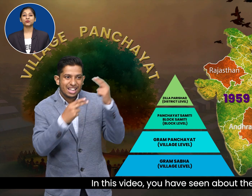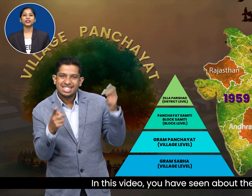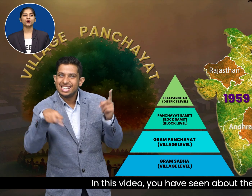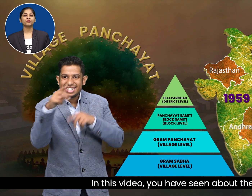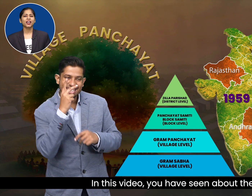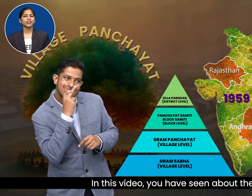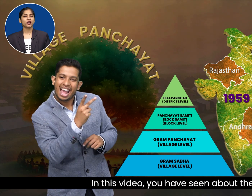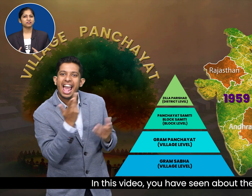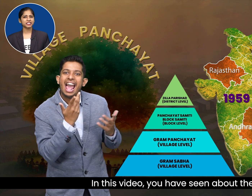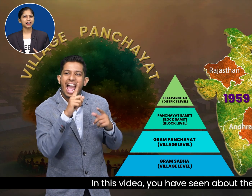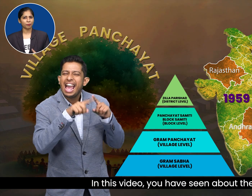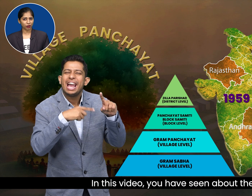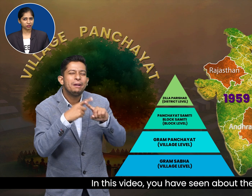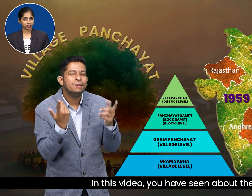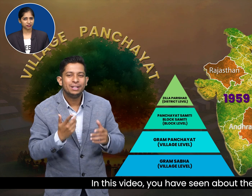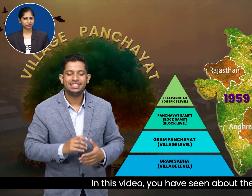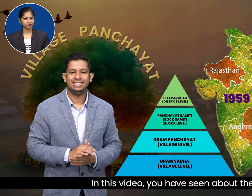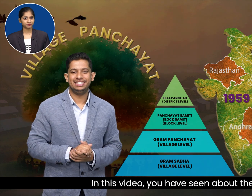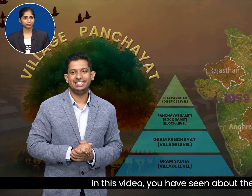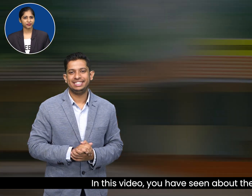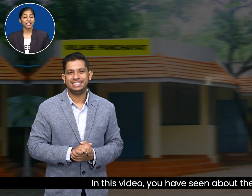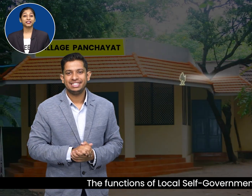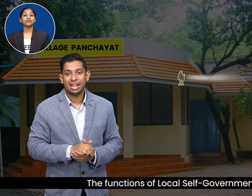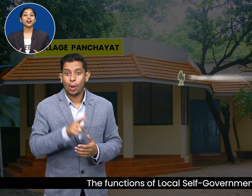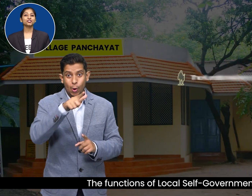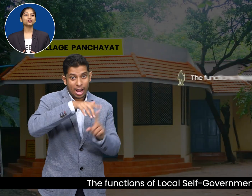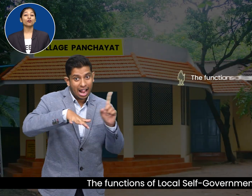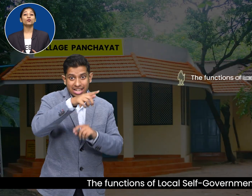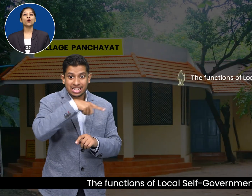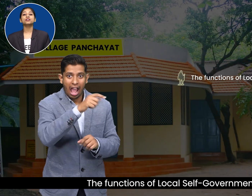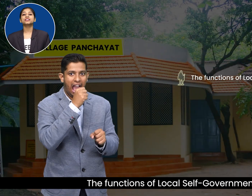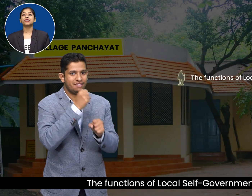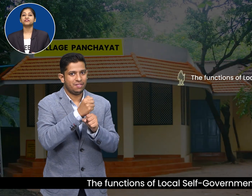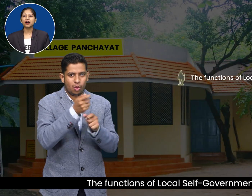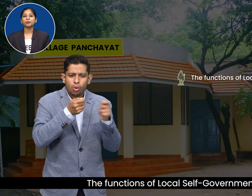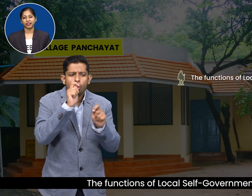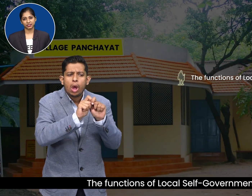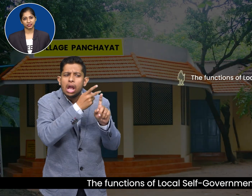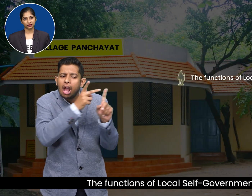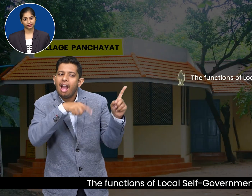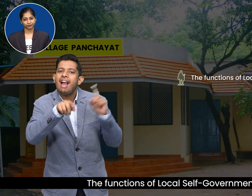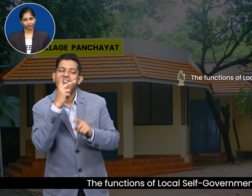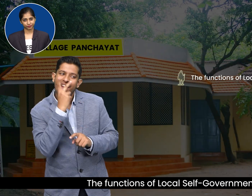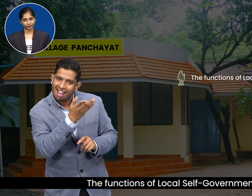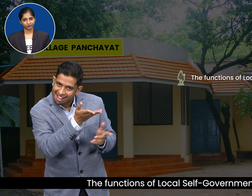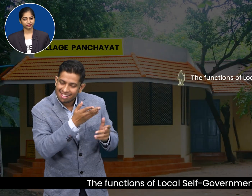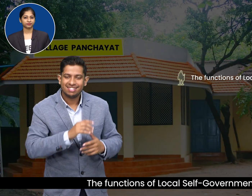In this video, you have seen about the functions of local self-government,